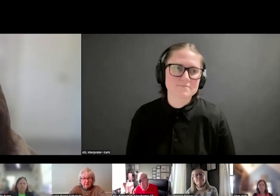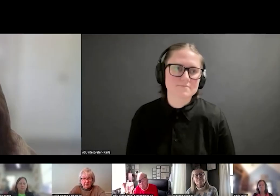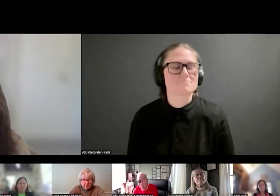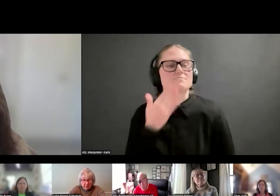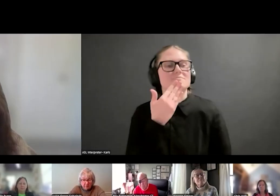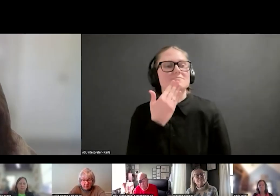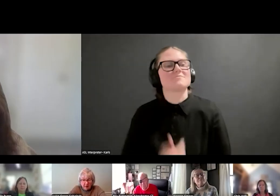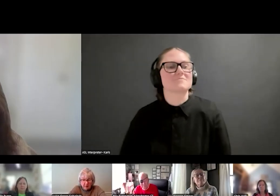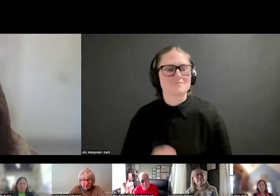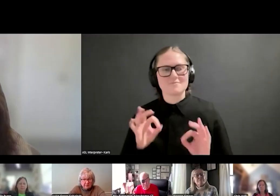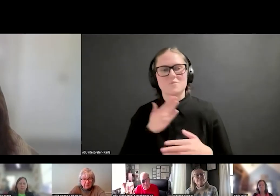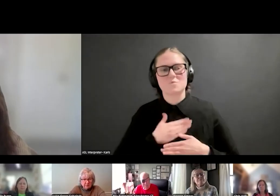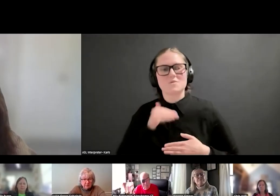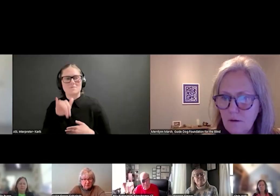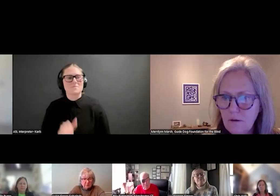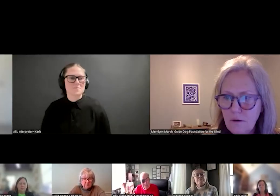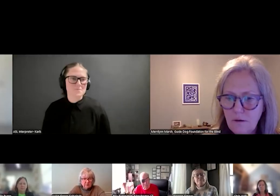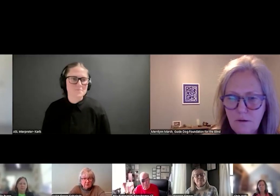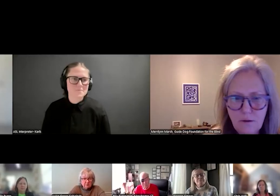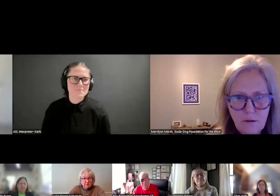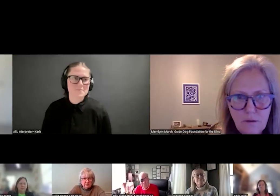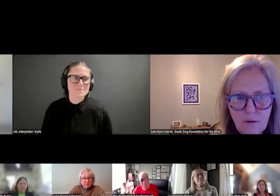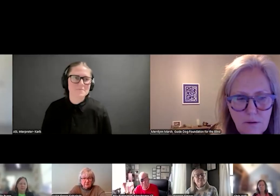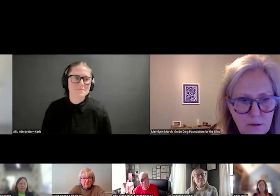Thank you. I appreciate that.